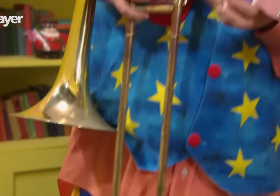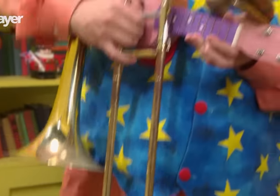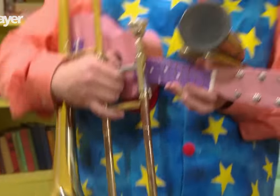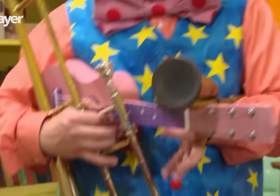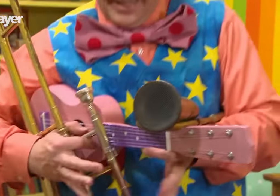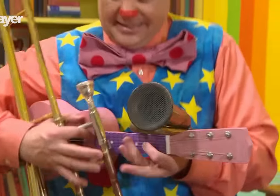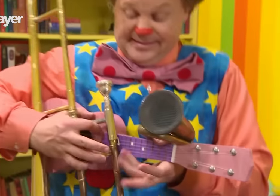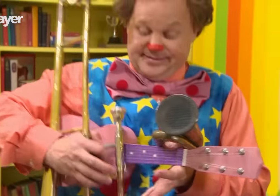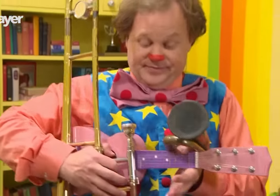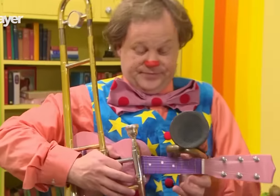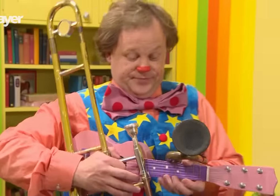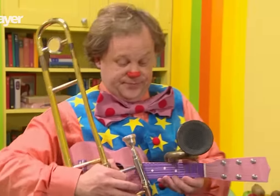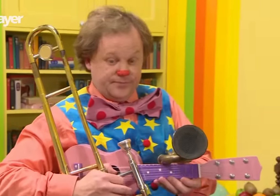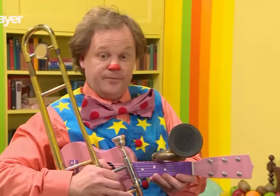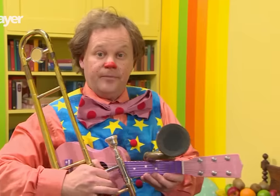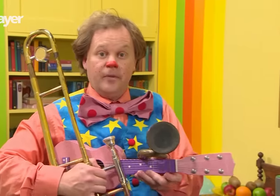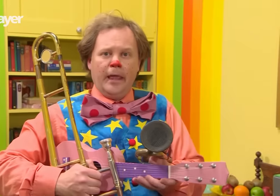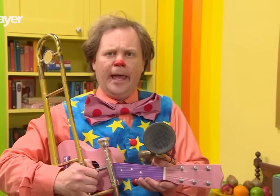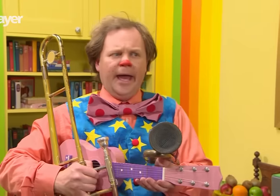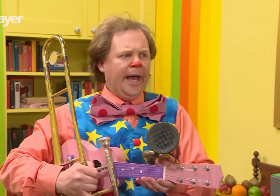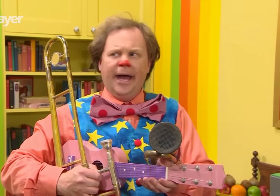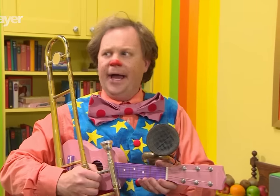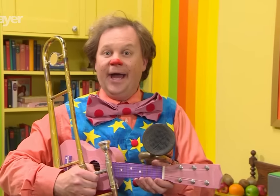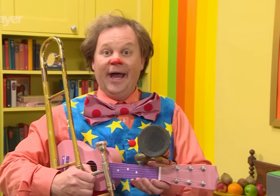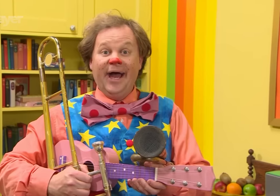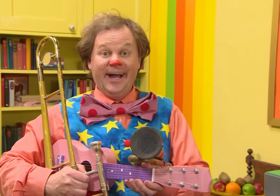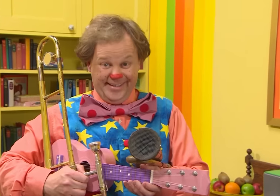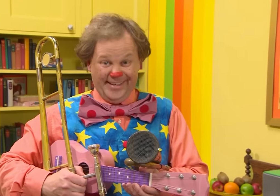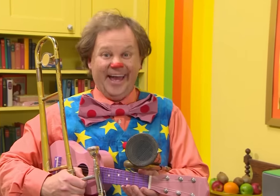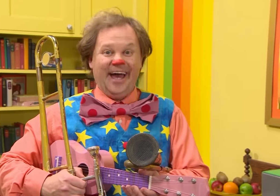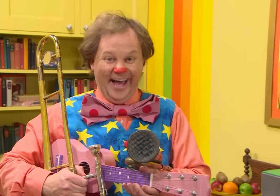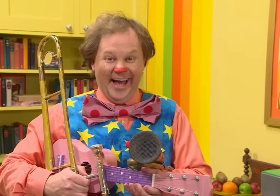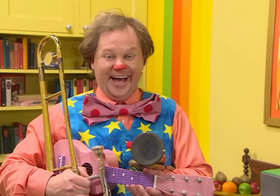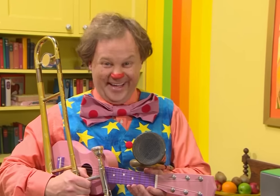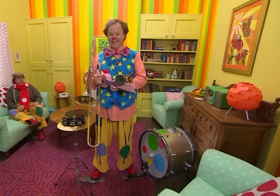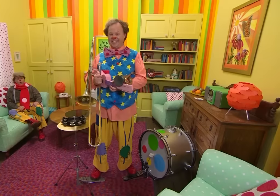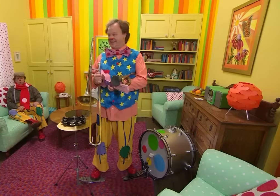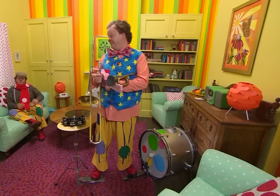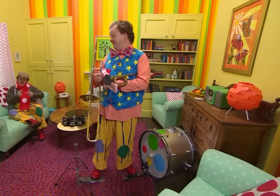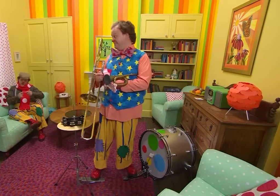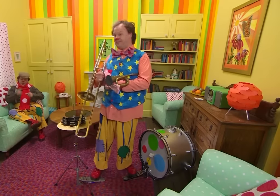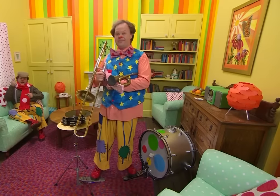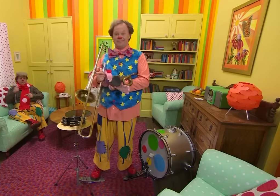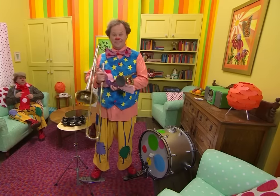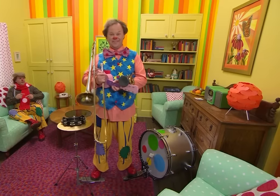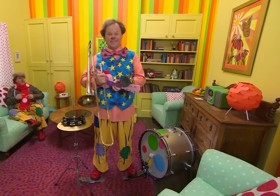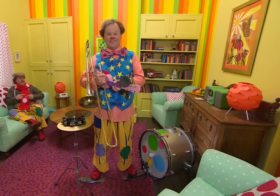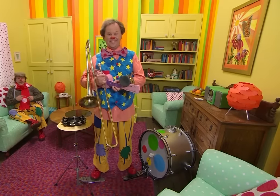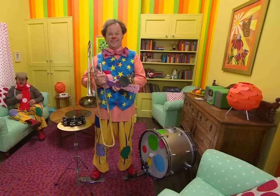Are you going to play everything at the same time, Mr. Tumble? Yes! Well, be quick, the boy!